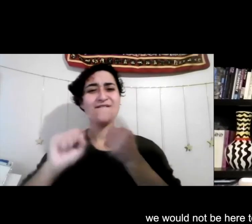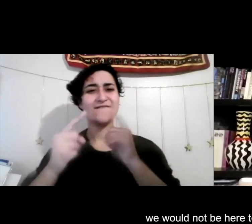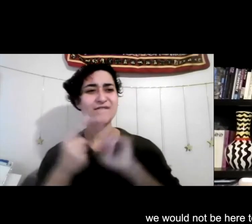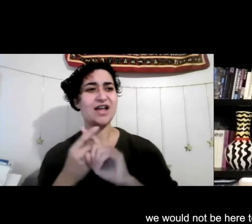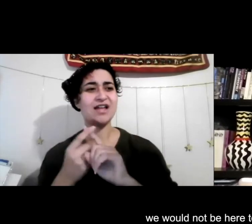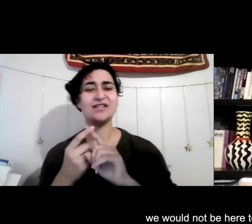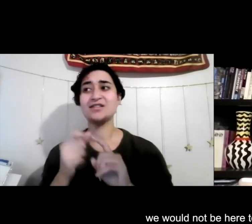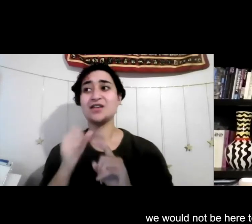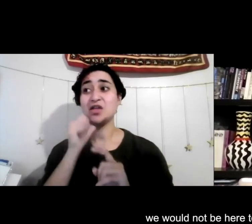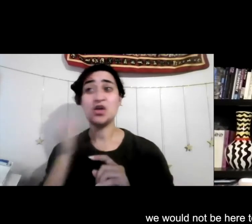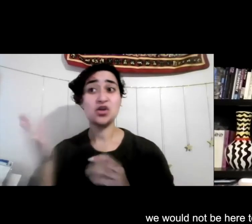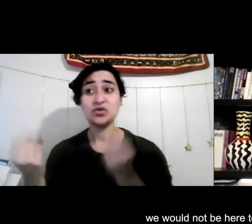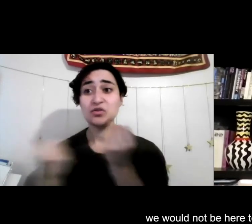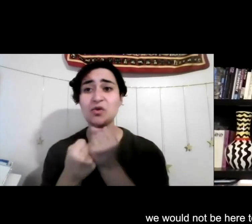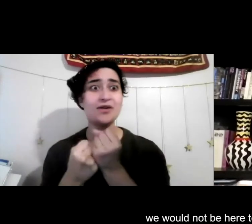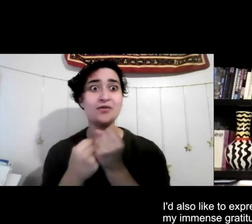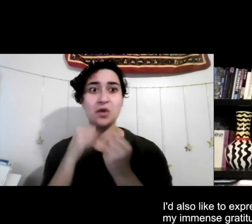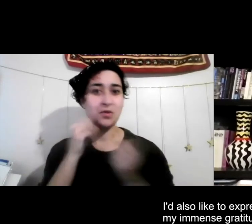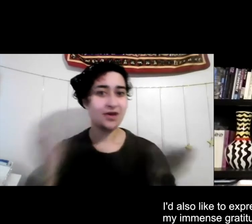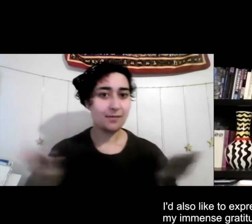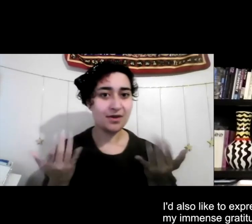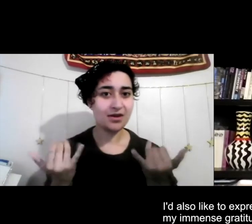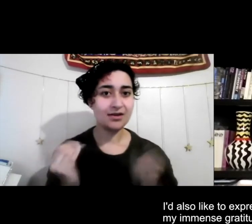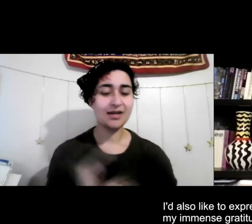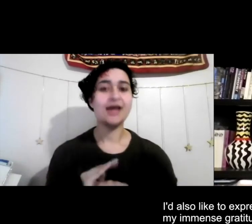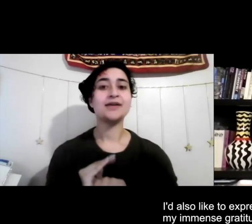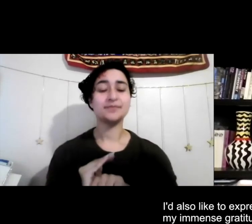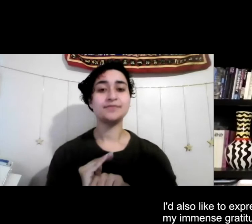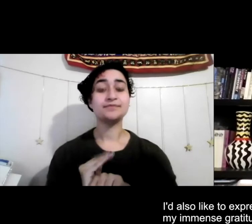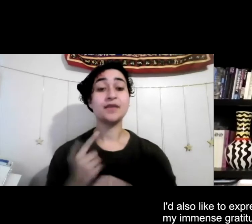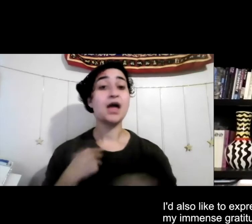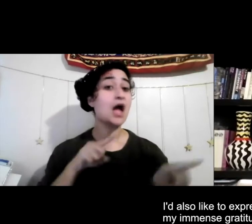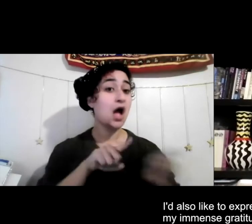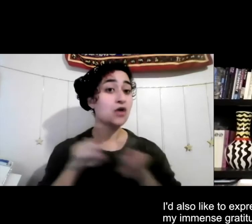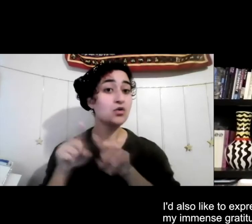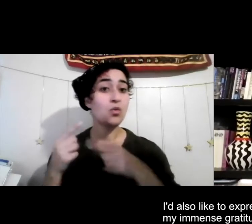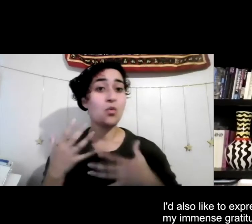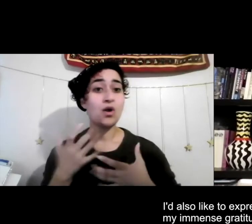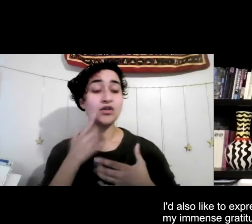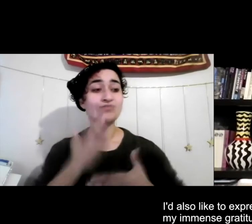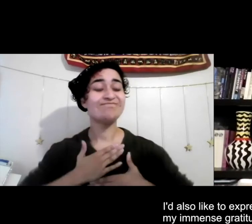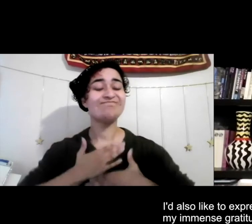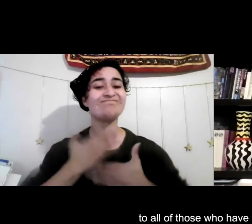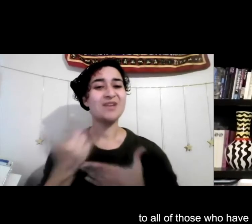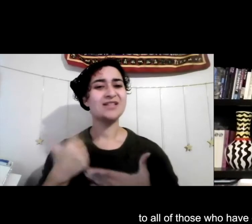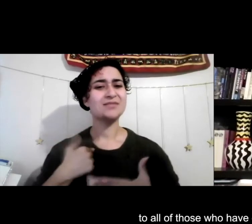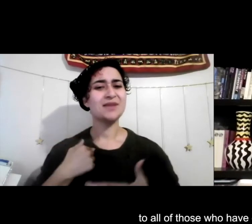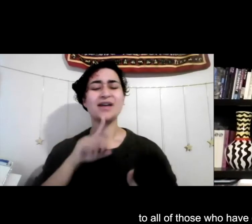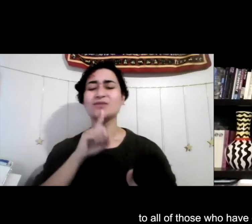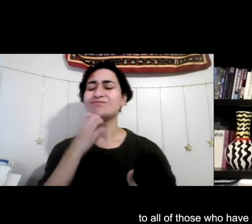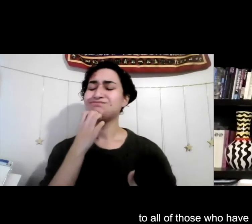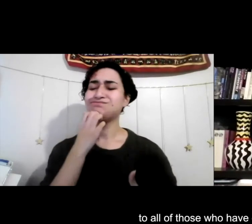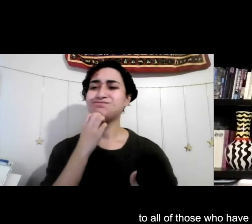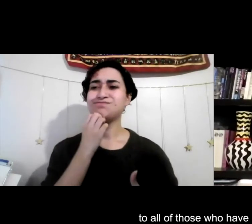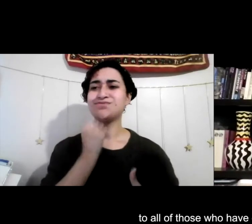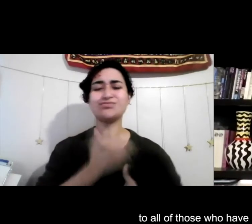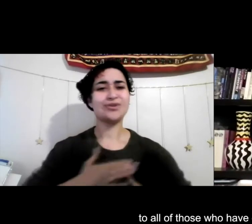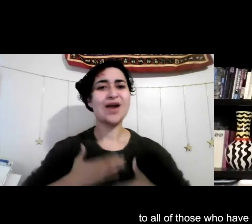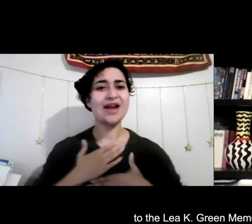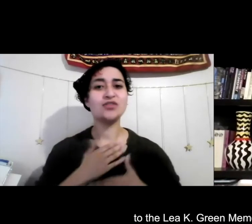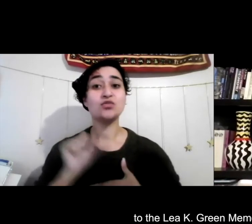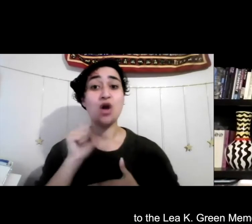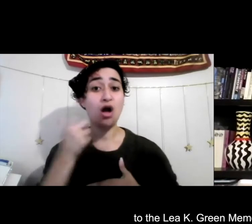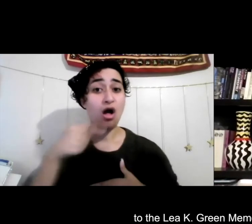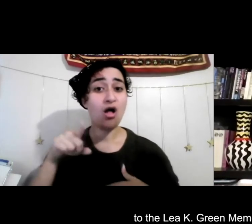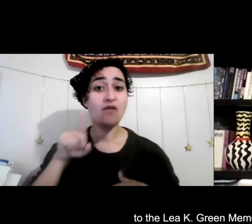not be here tonight. I'd also like to express my immense gratitude to all of those who have donated